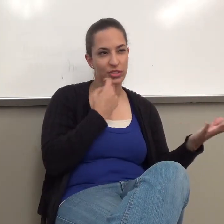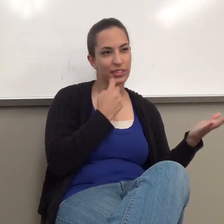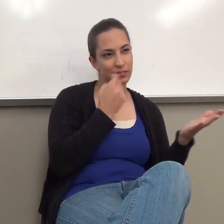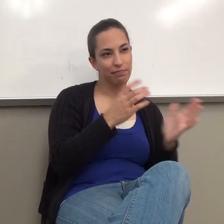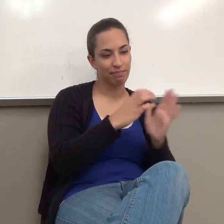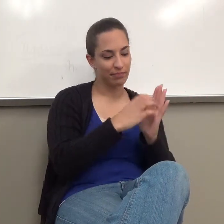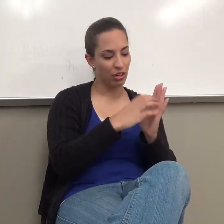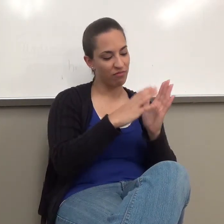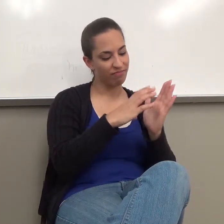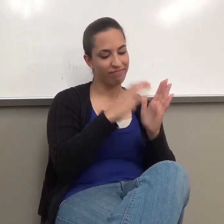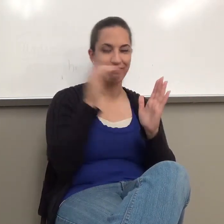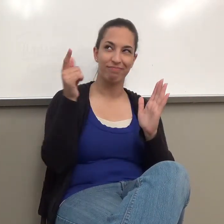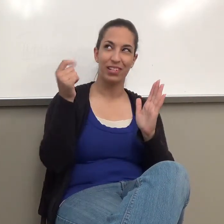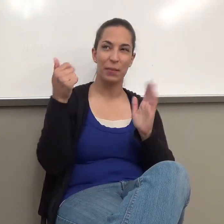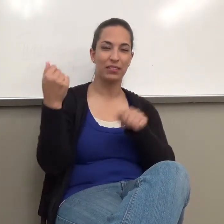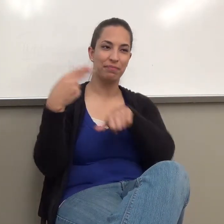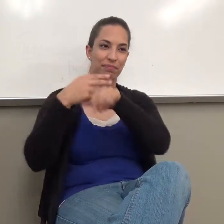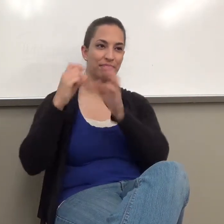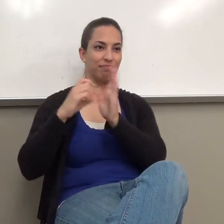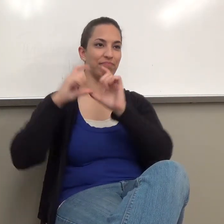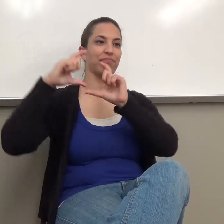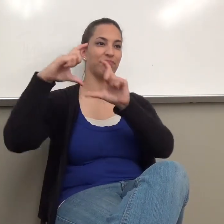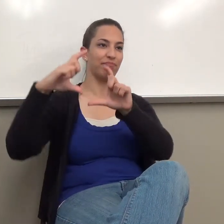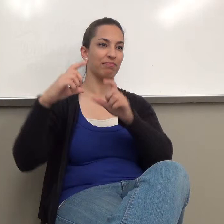is a really easy one to